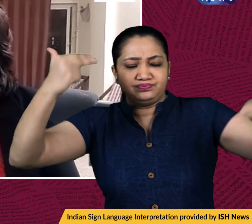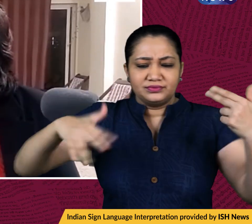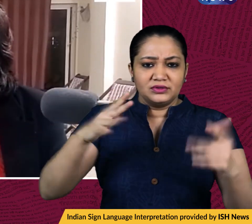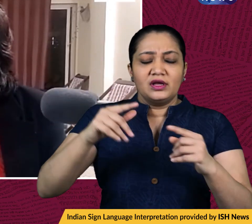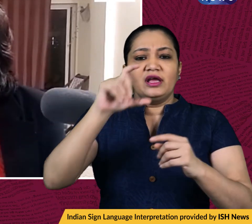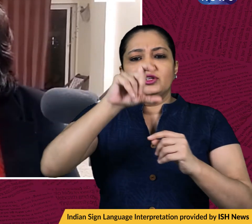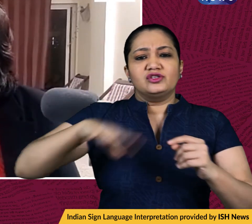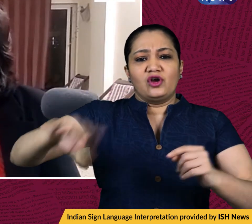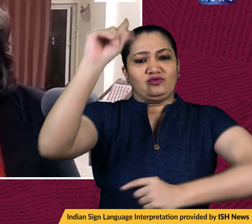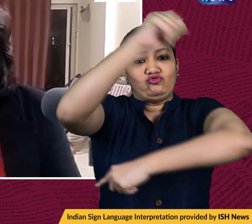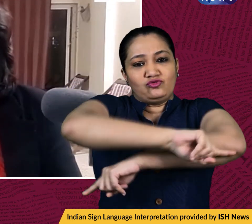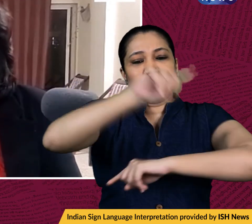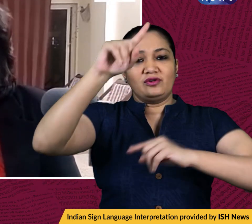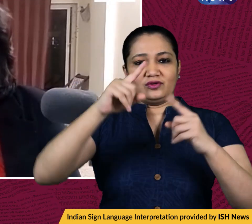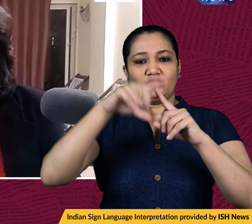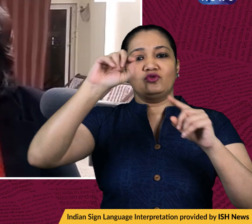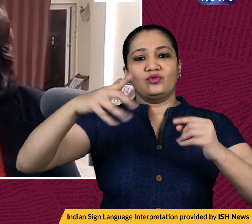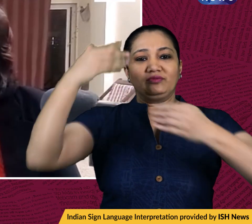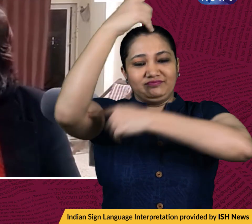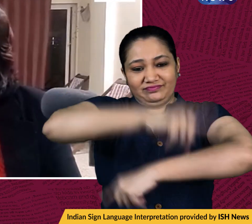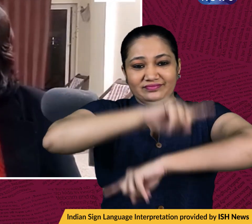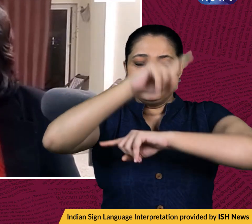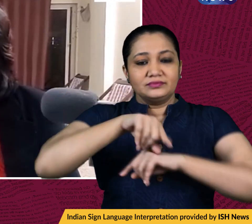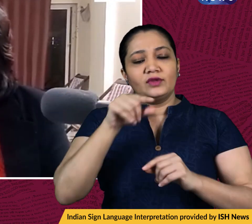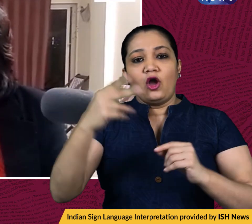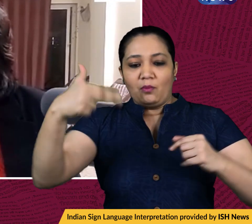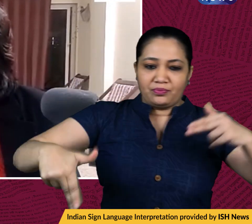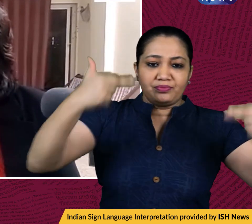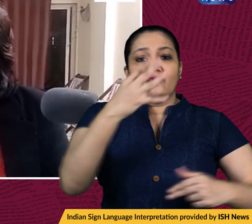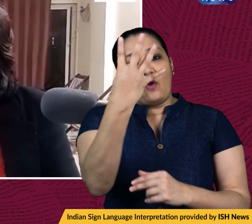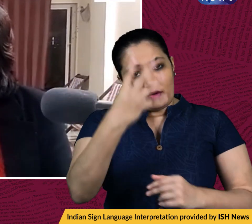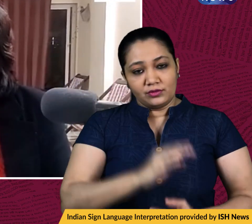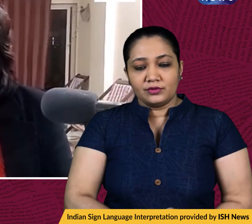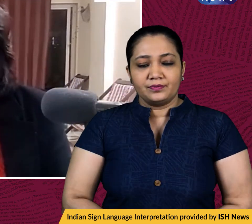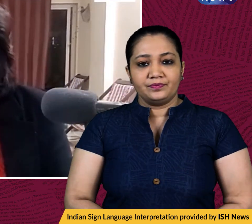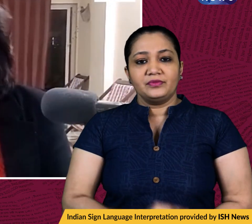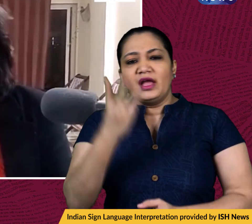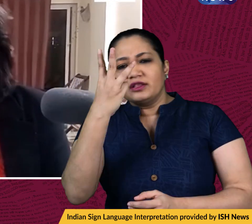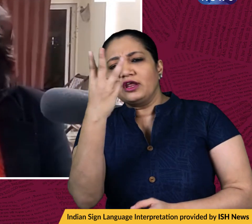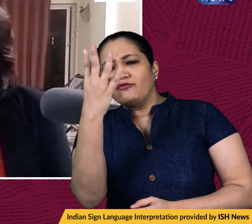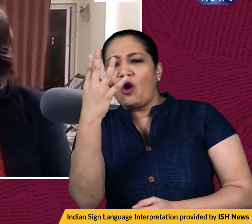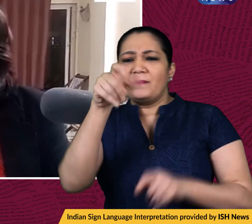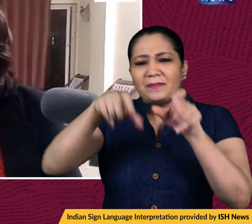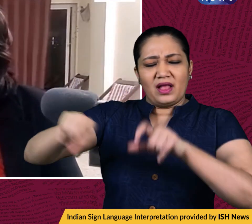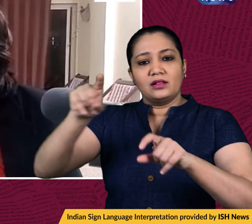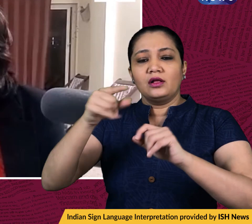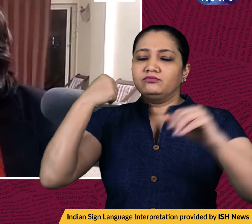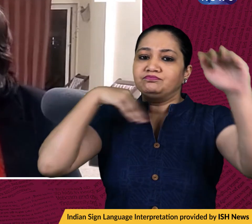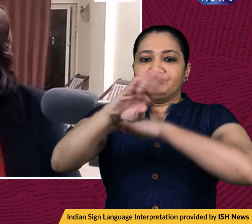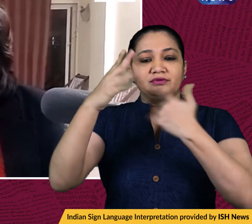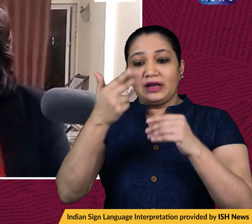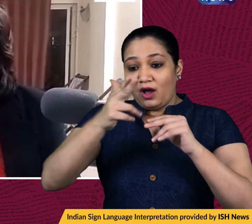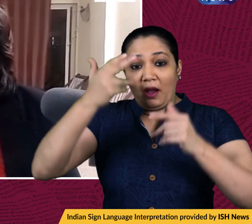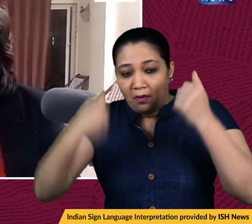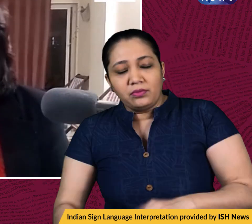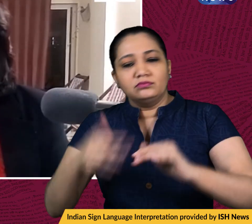car at Chicharji toll gate. 4 rounds were fired. There were 3 or 4 people. All of them